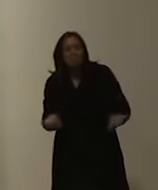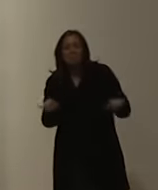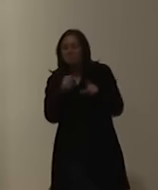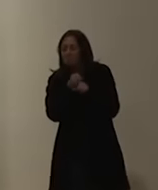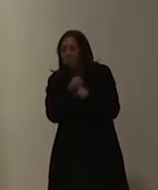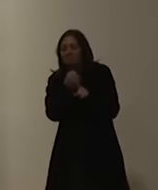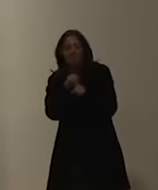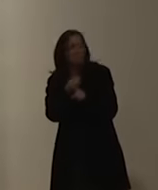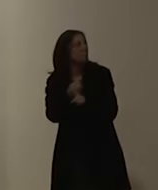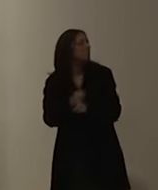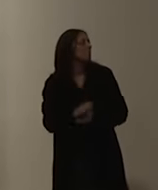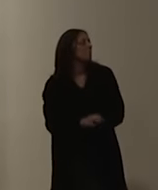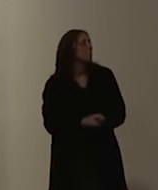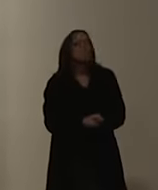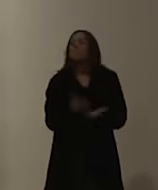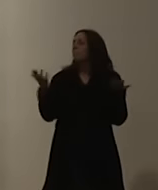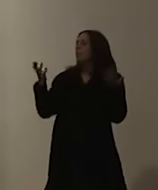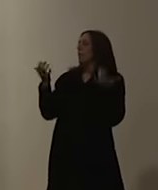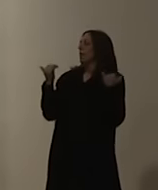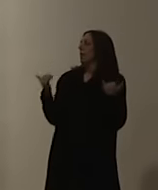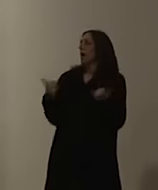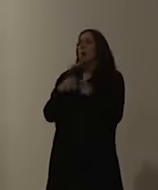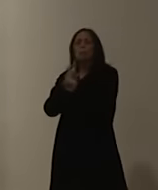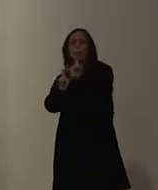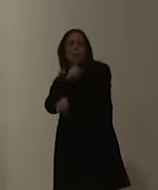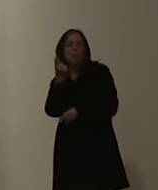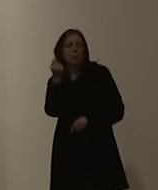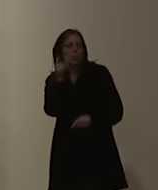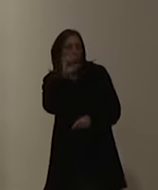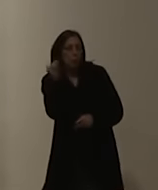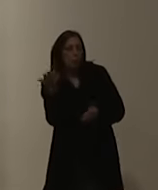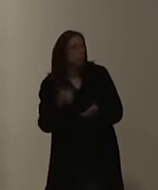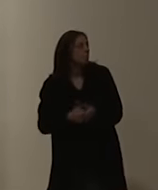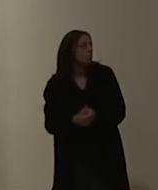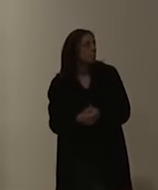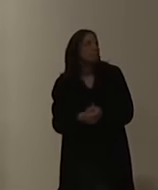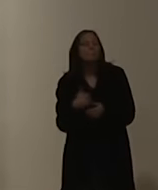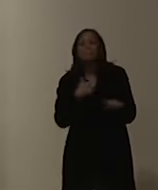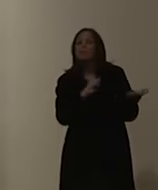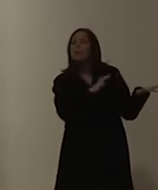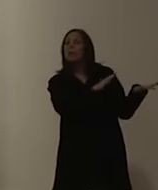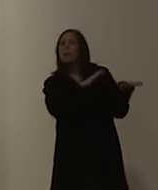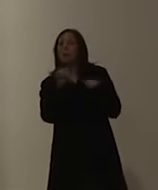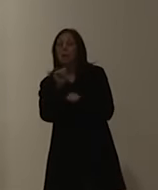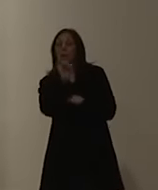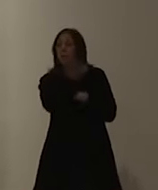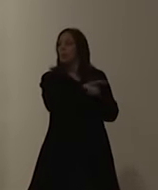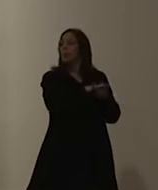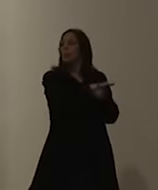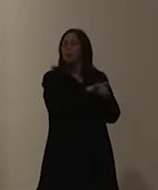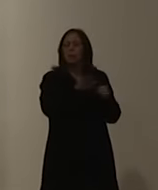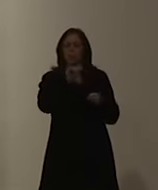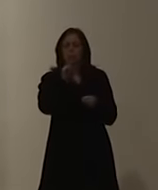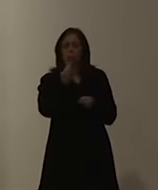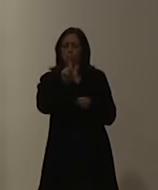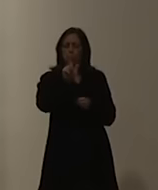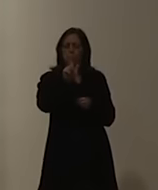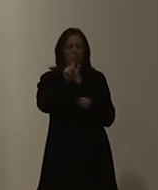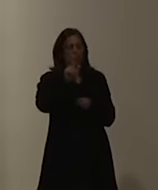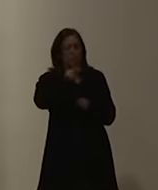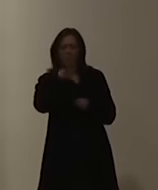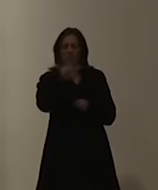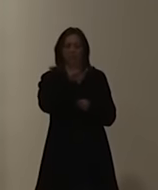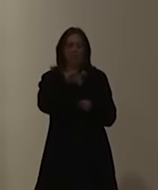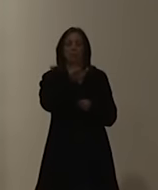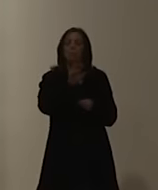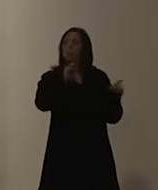Now, what do you do about it? That was the big question. Between when we left, I think it was June 21st or 22nd, Martin Salia